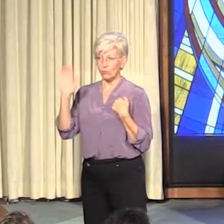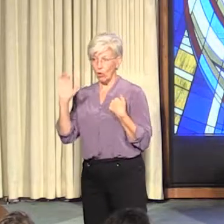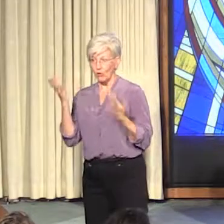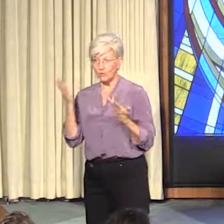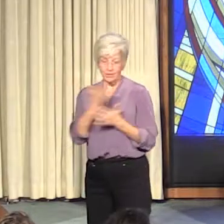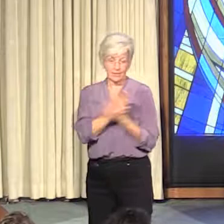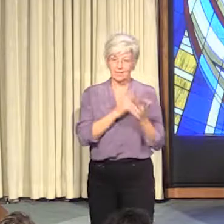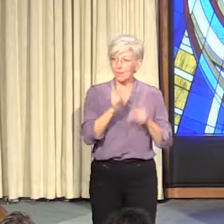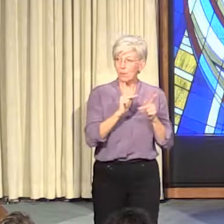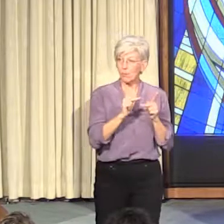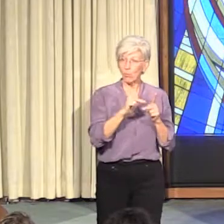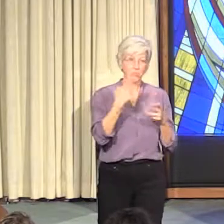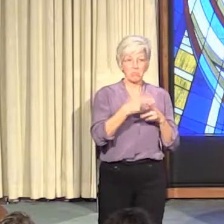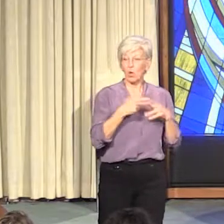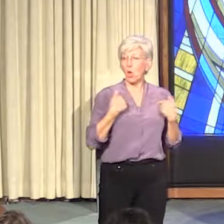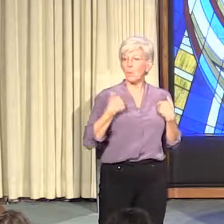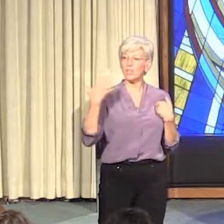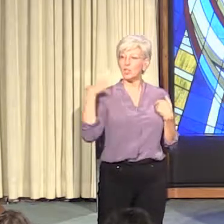Some people call me Chief.